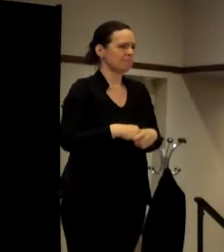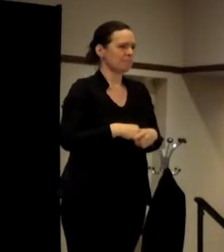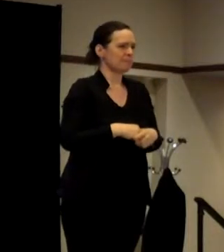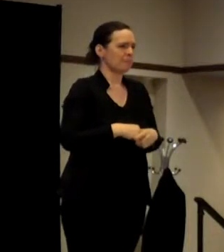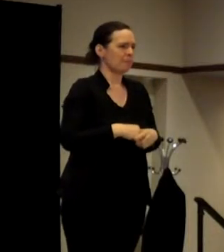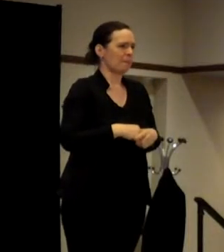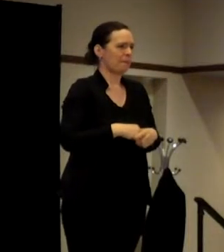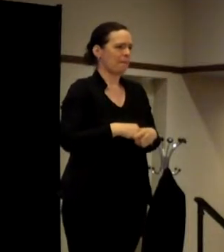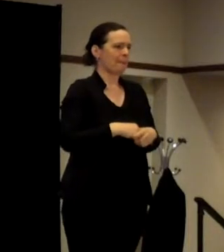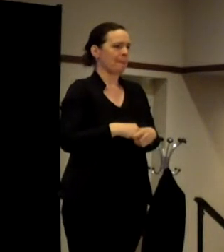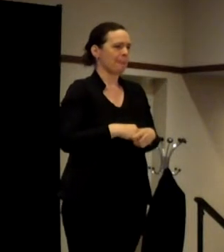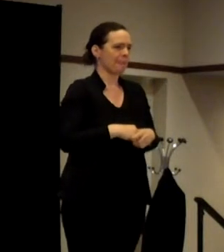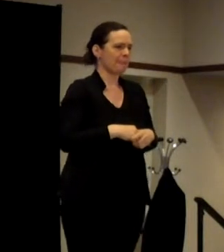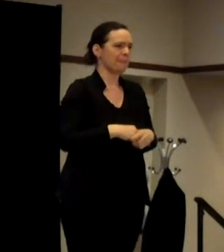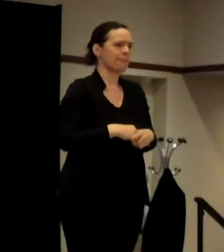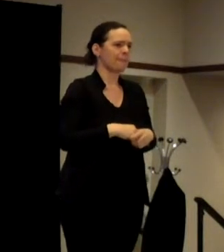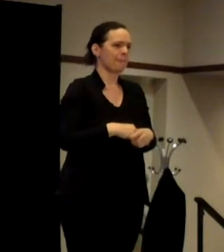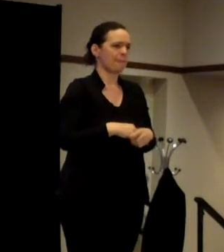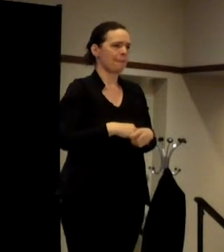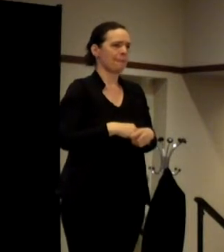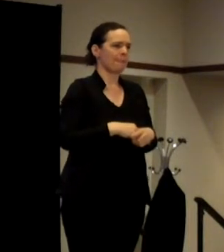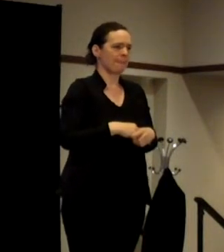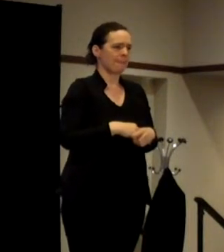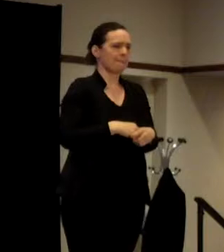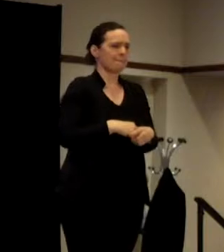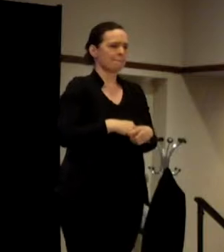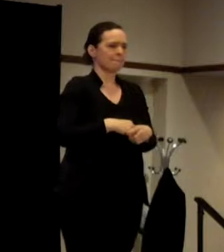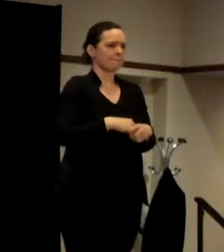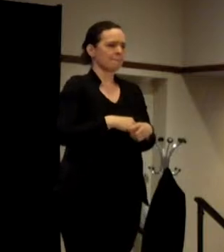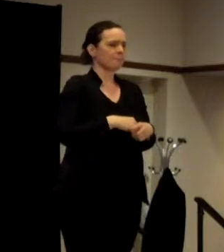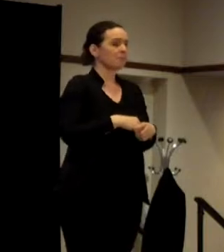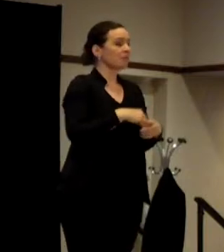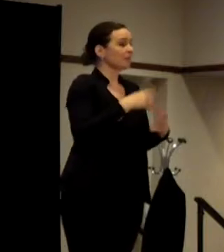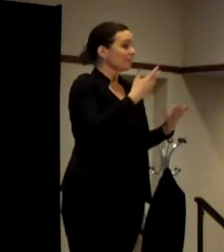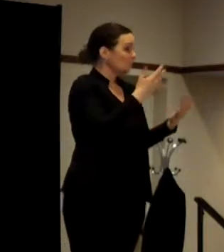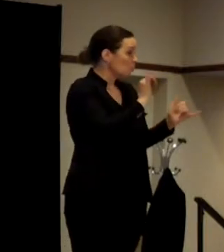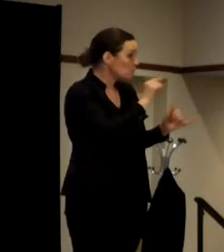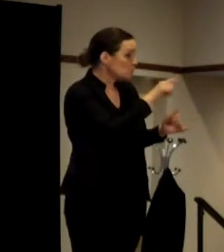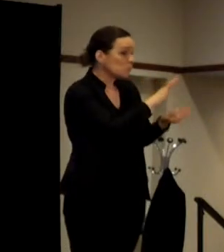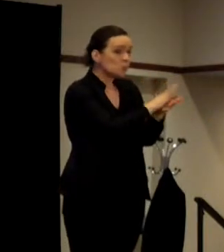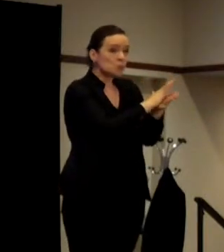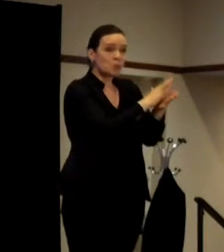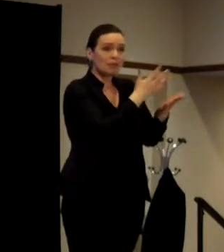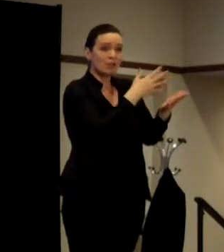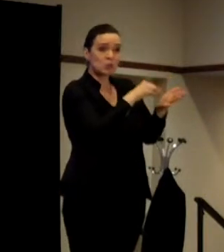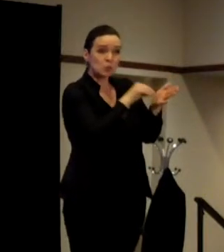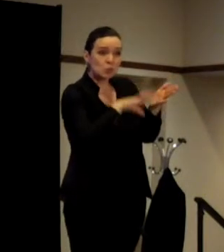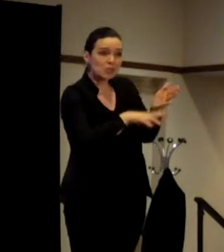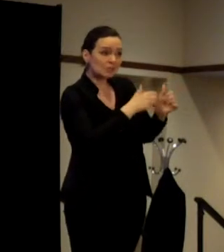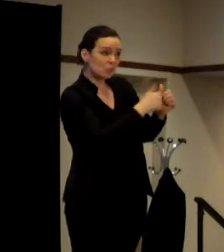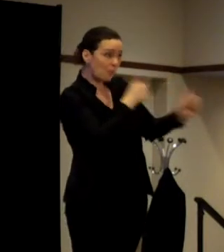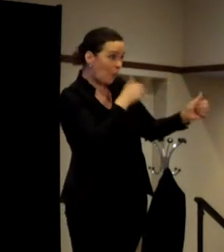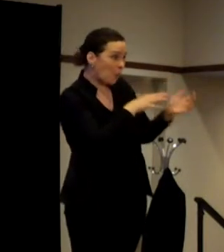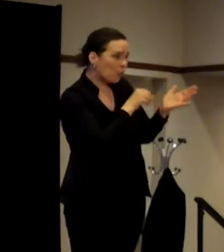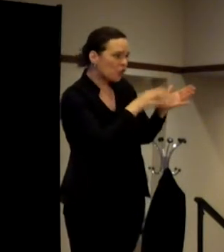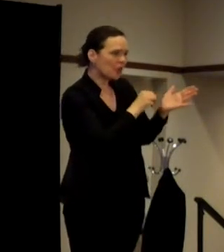that are immediate issues that have to be addressed. The pandemic taught us